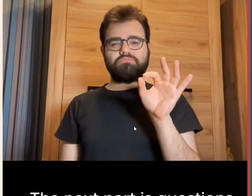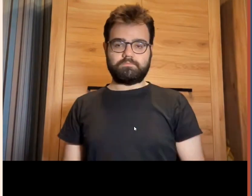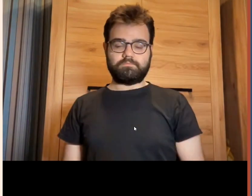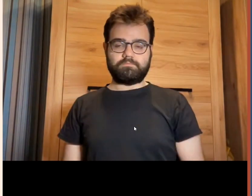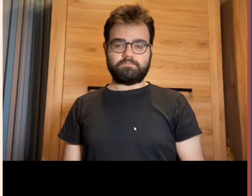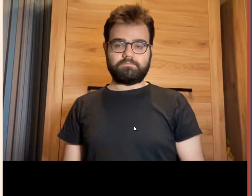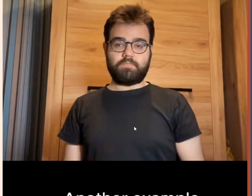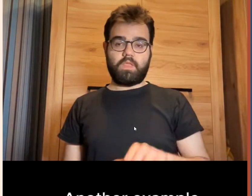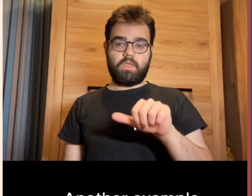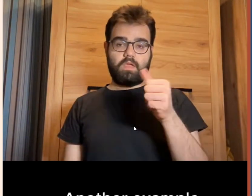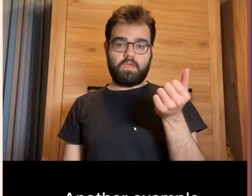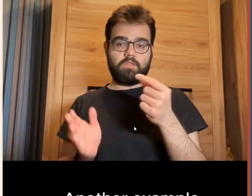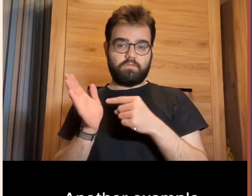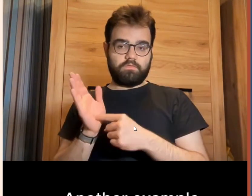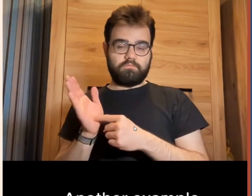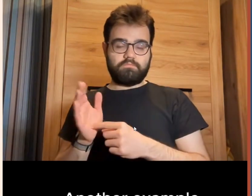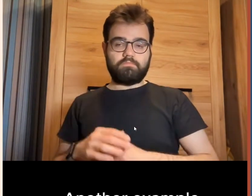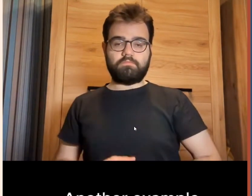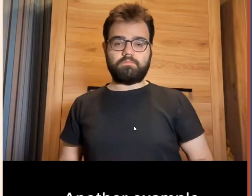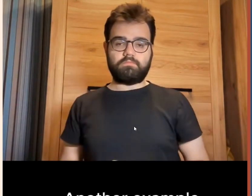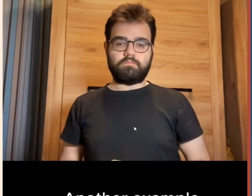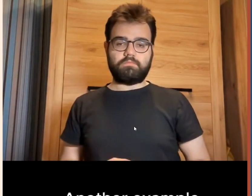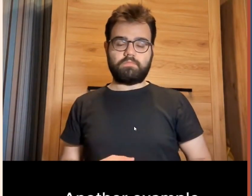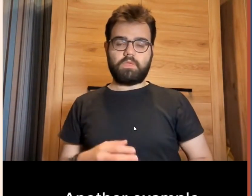the end of the sentence. The next question is,